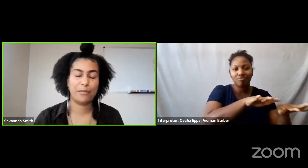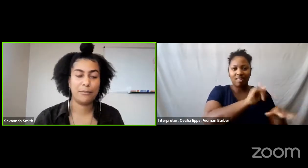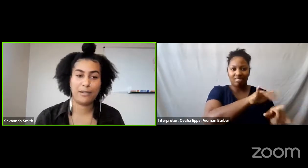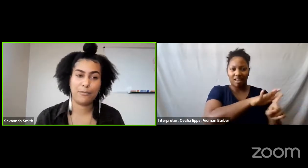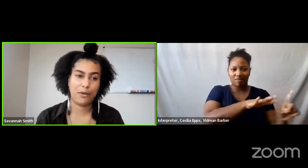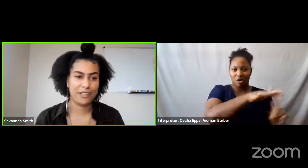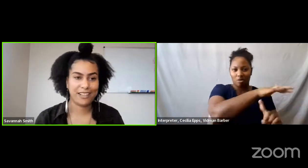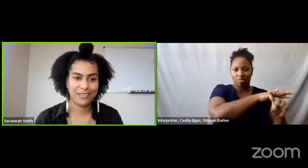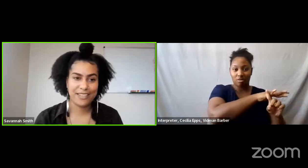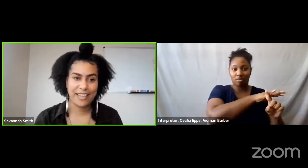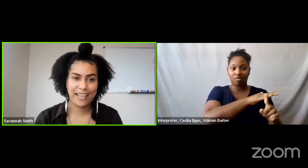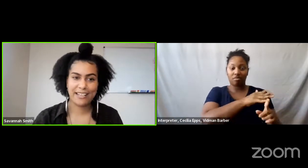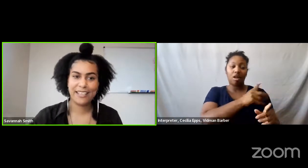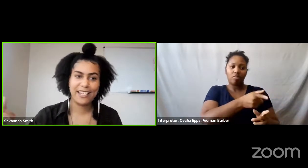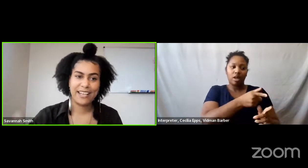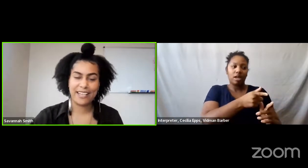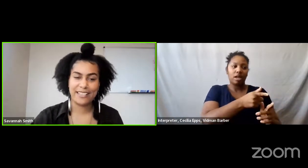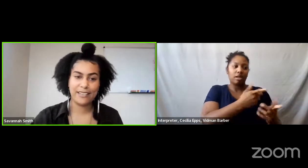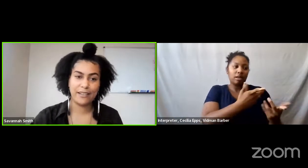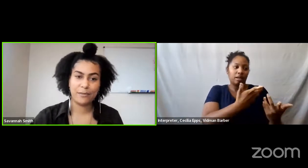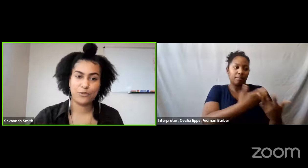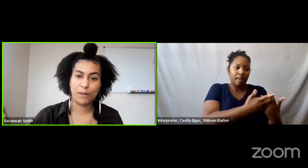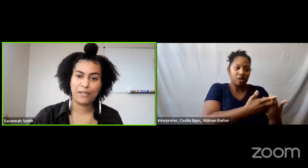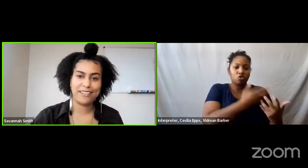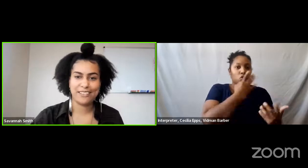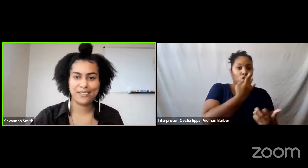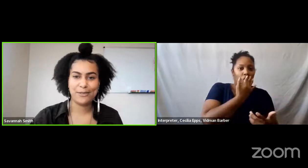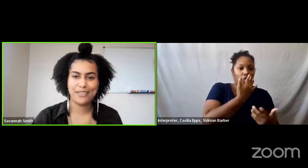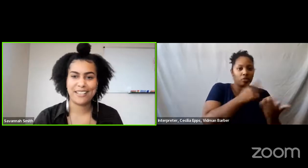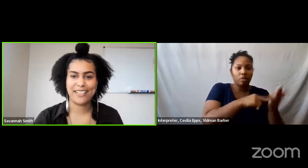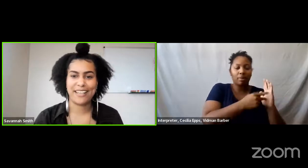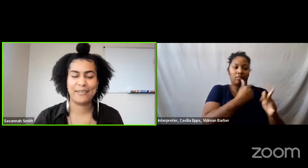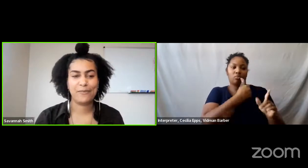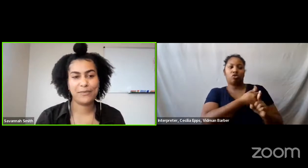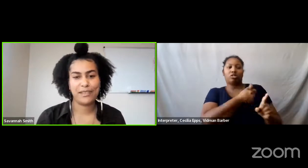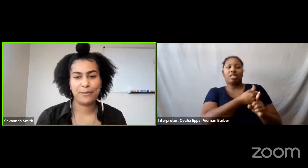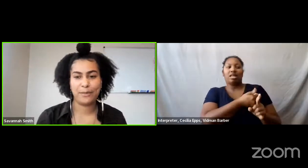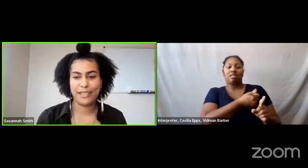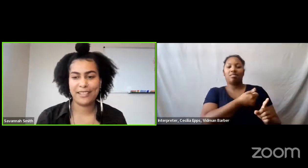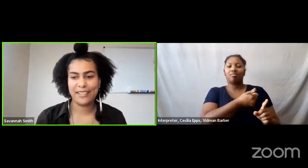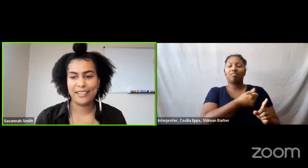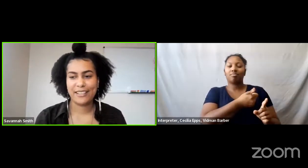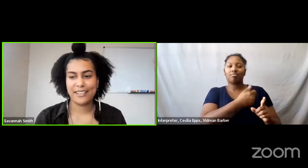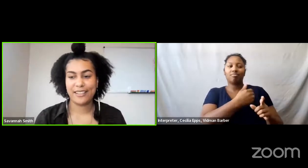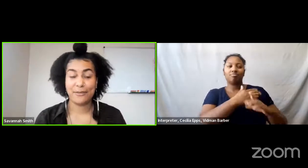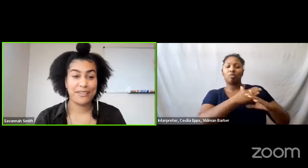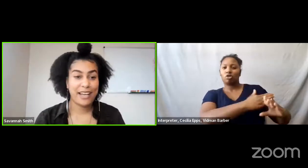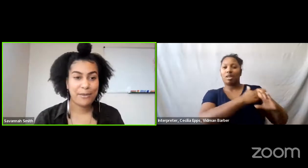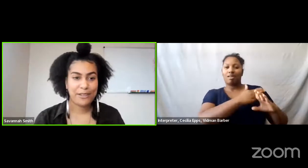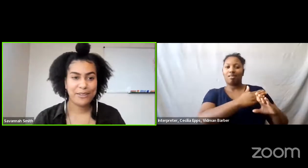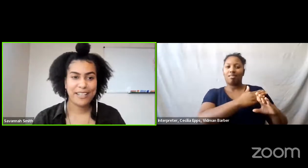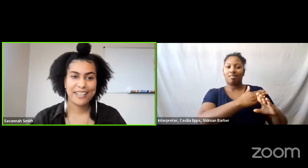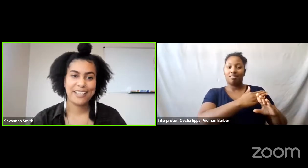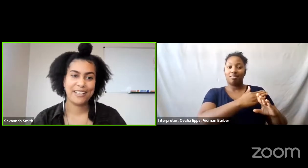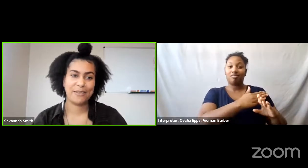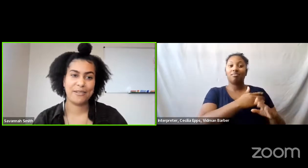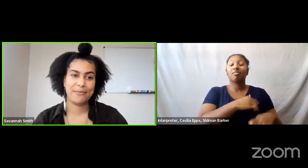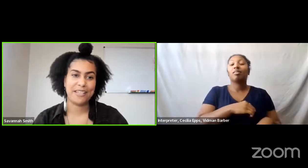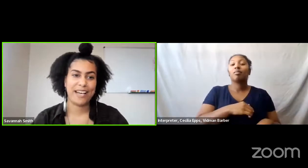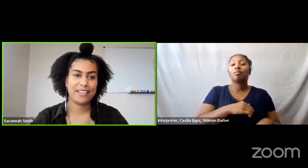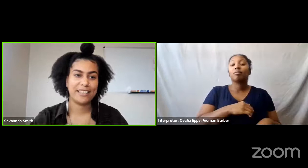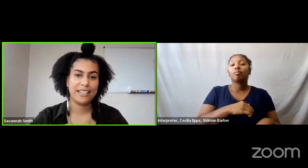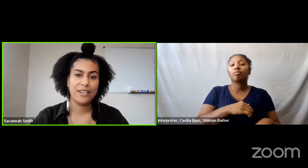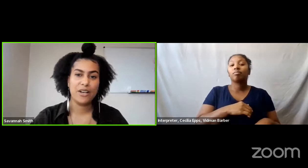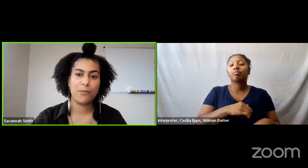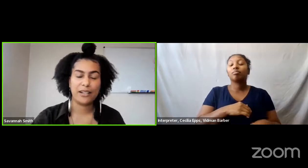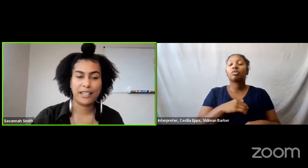by being more of a color of the sand and dropping down into holes in the sand. But there was that part of it. There was